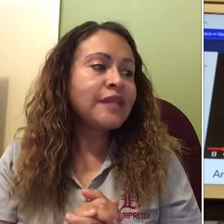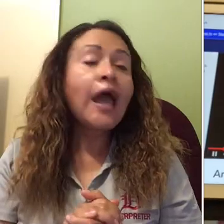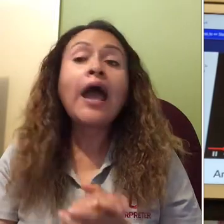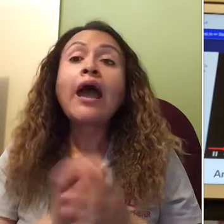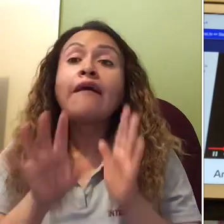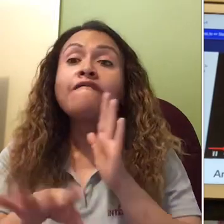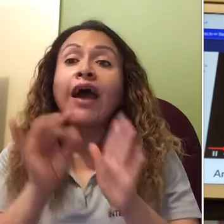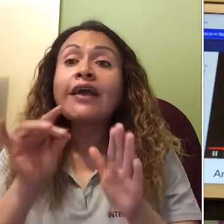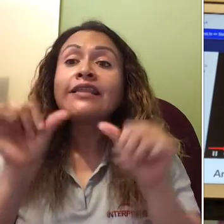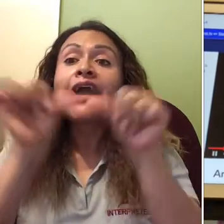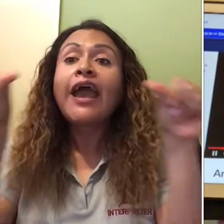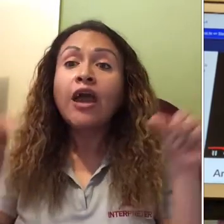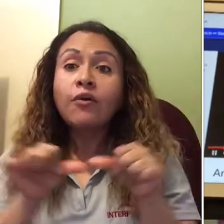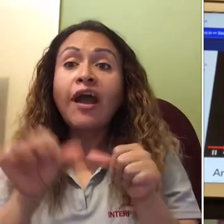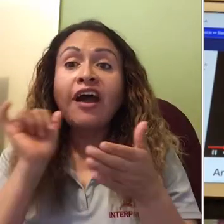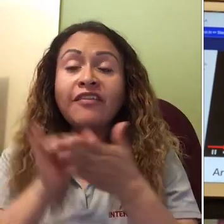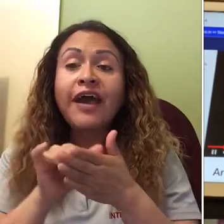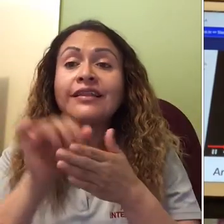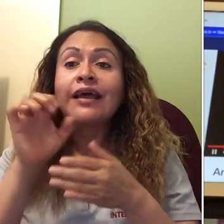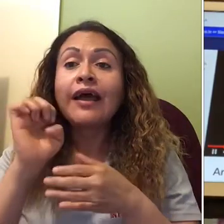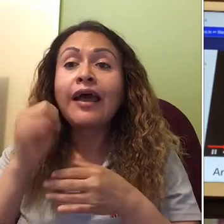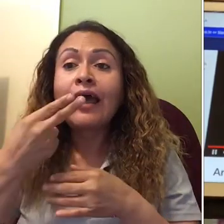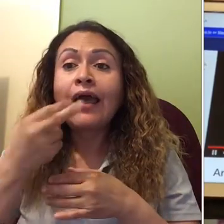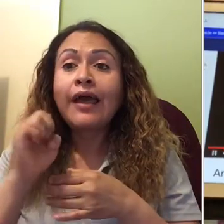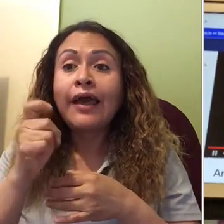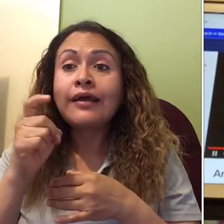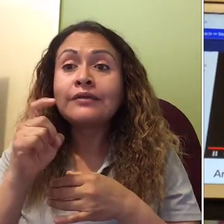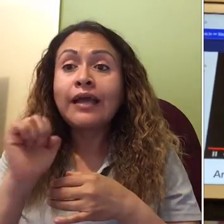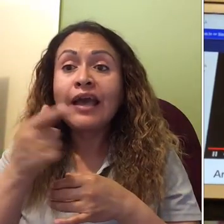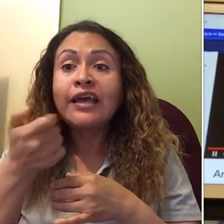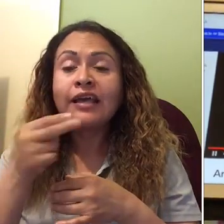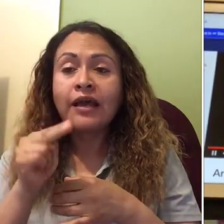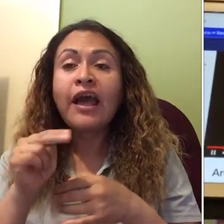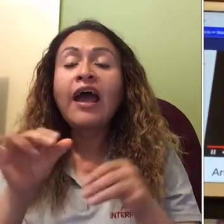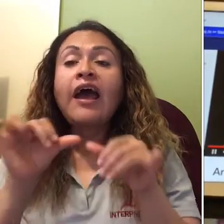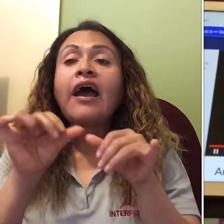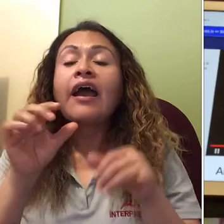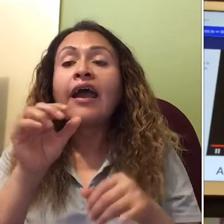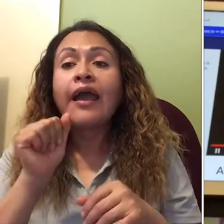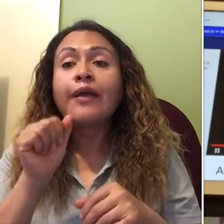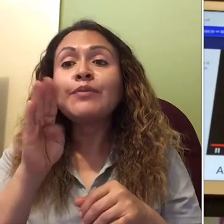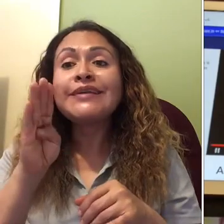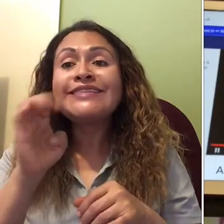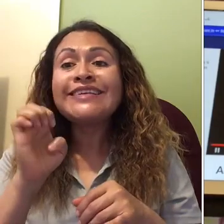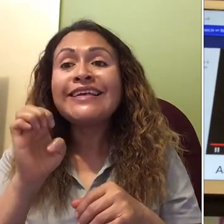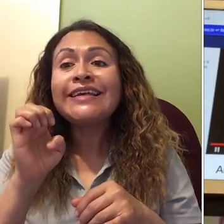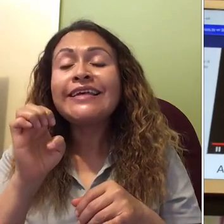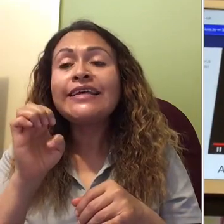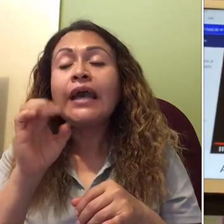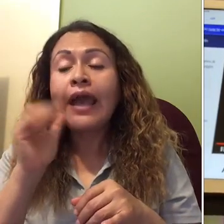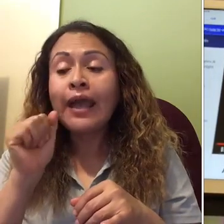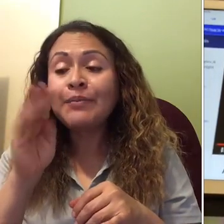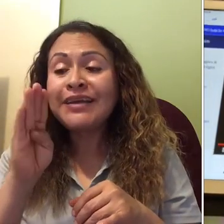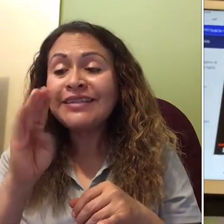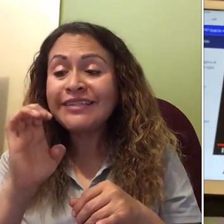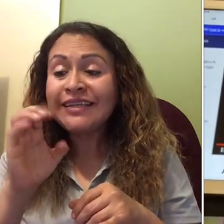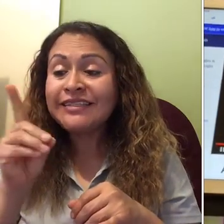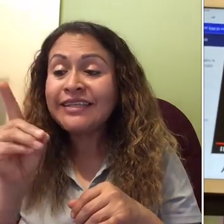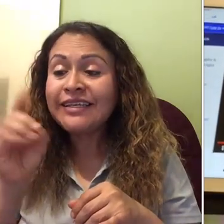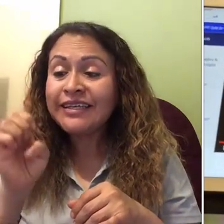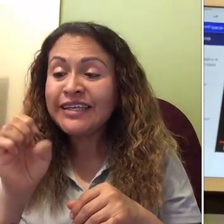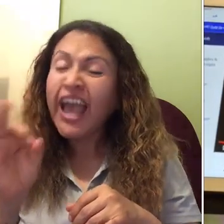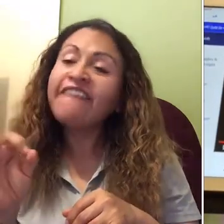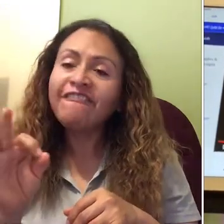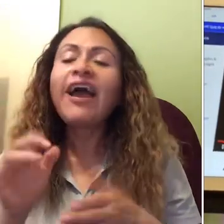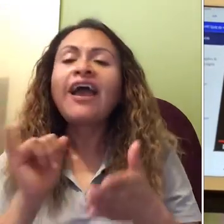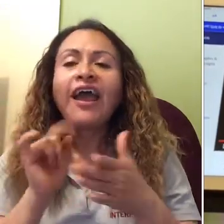us to find the area of this hexagon. Find the area of A, B, C, D, E, F. And the best way to find the area, especially of regular